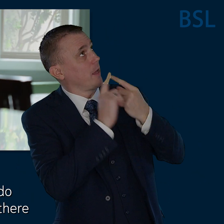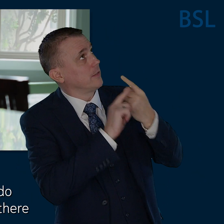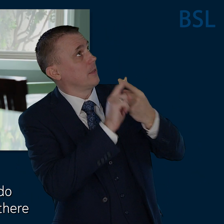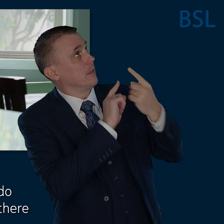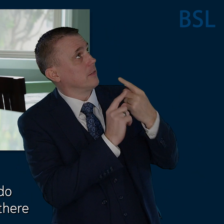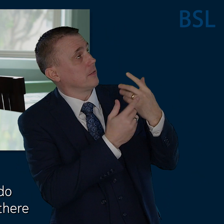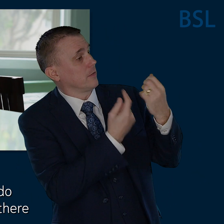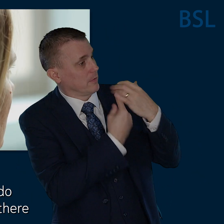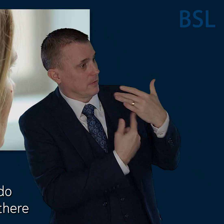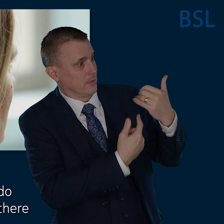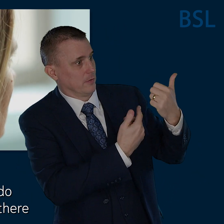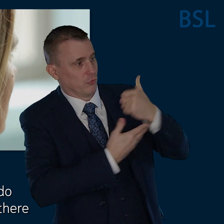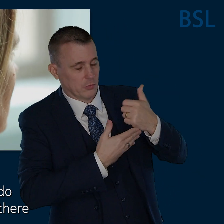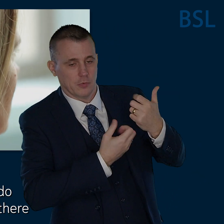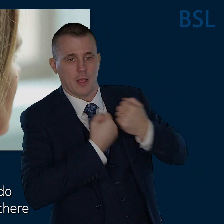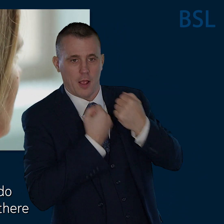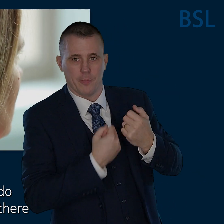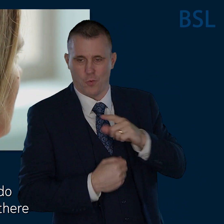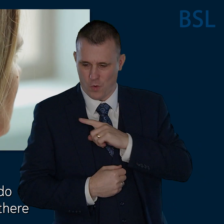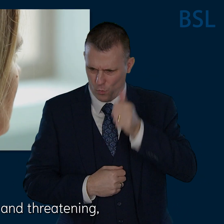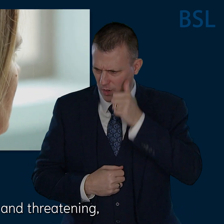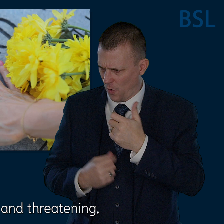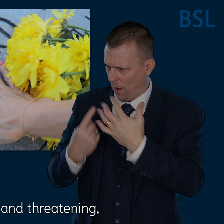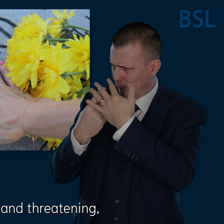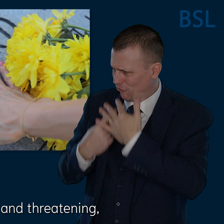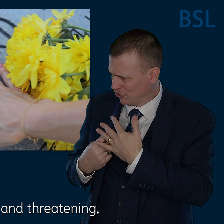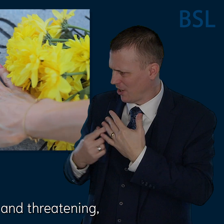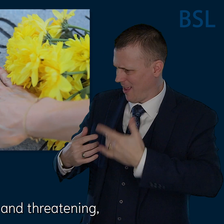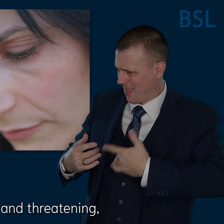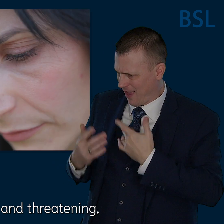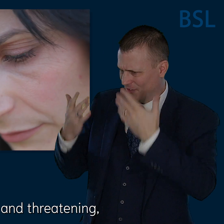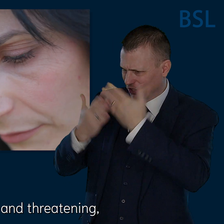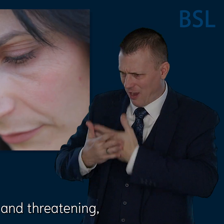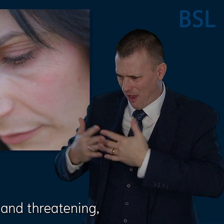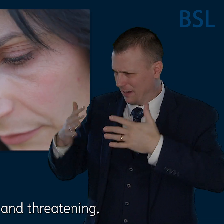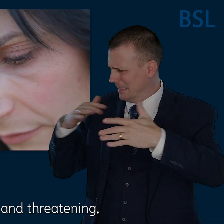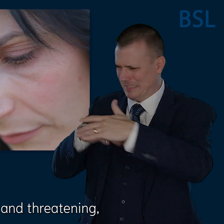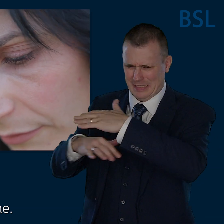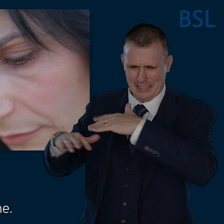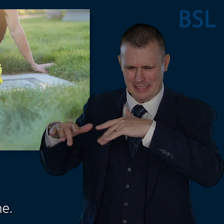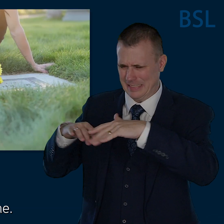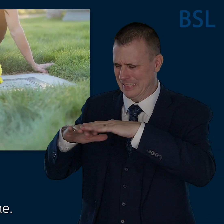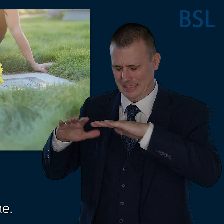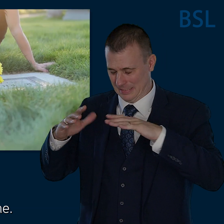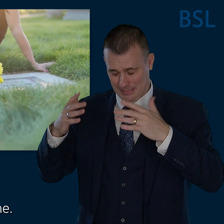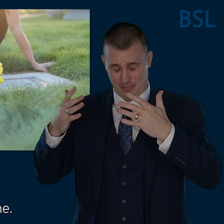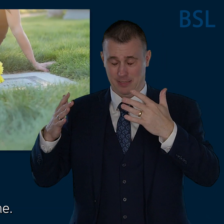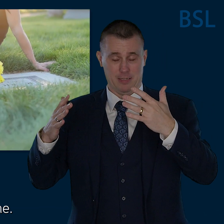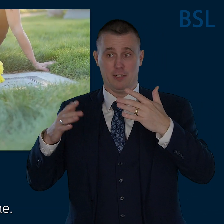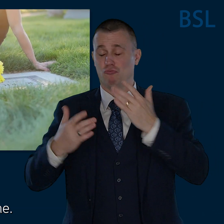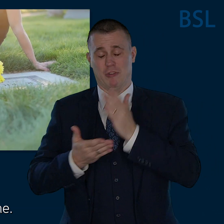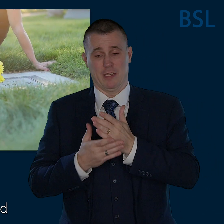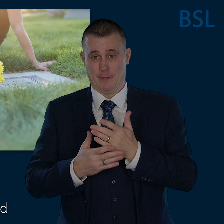I think what we have to do when the pressures are there and the clouds are dark and threatening, is take life a day